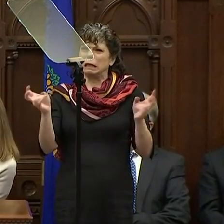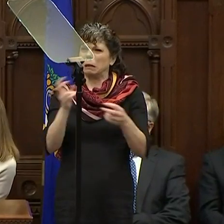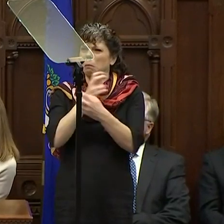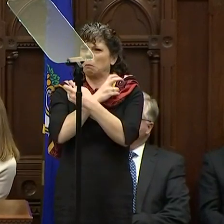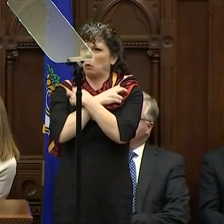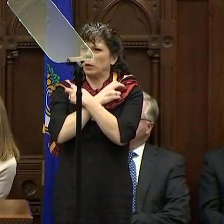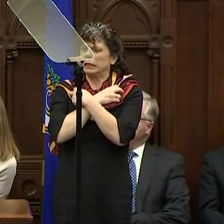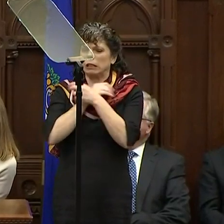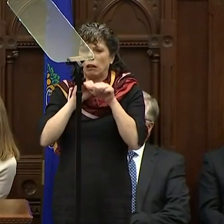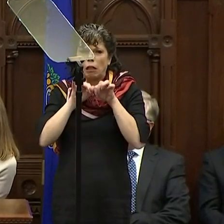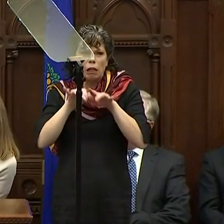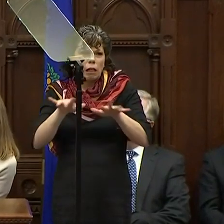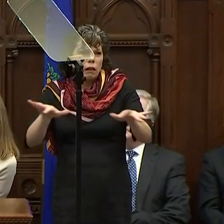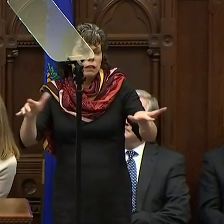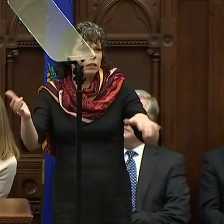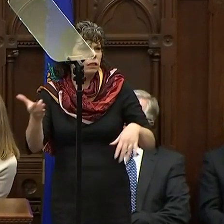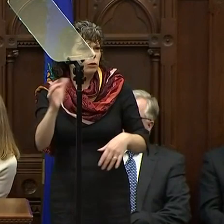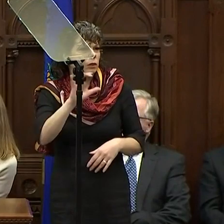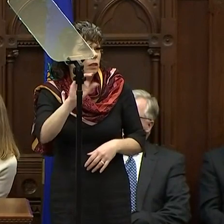Connecticut.